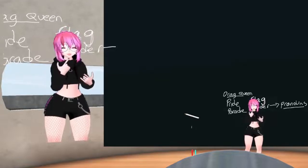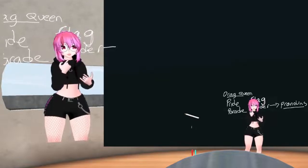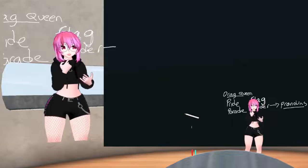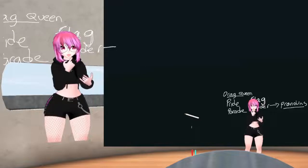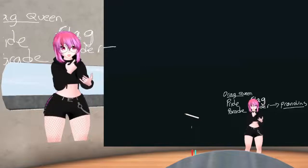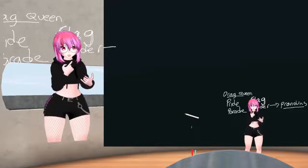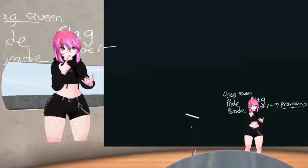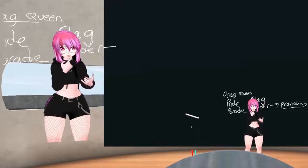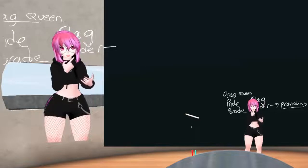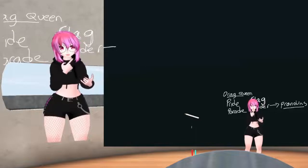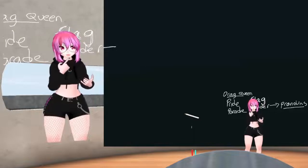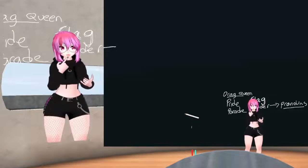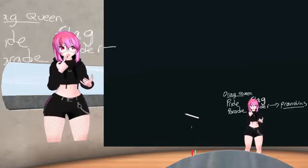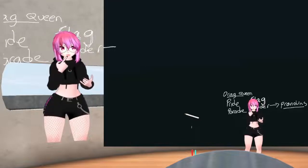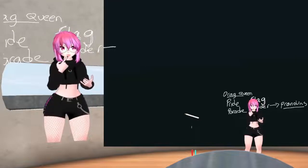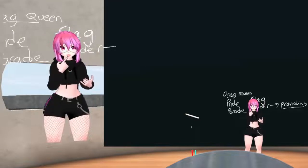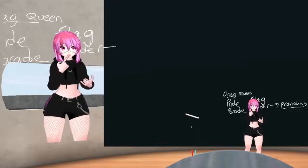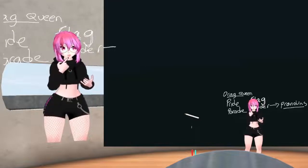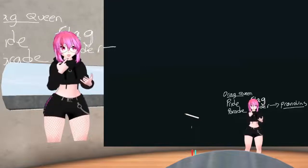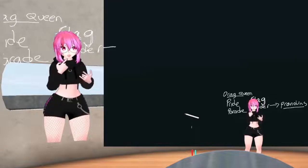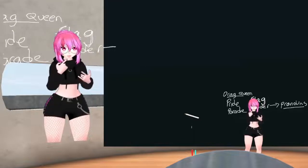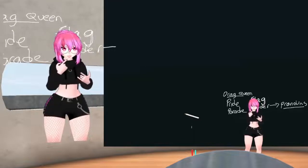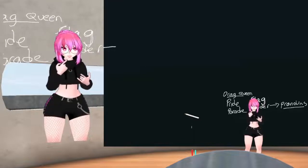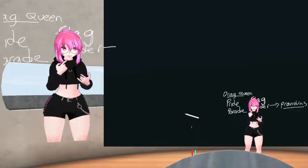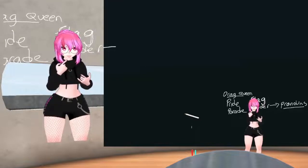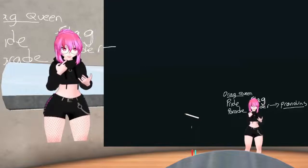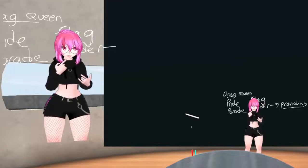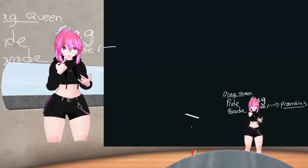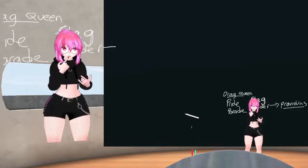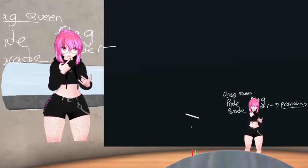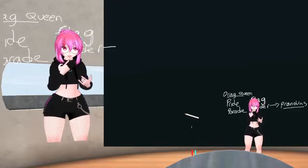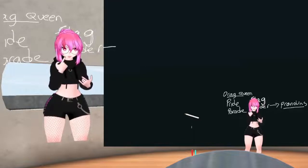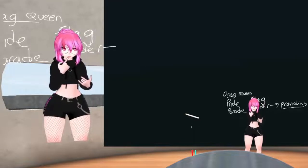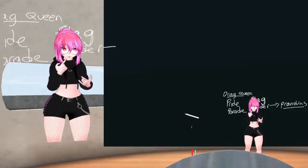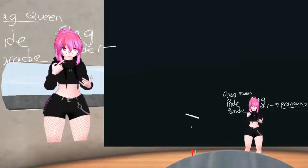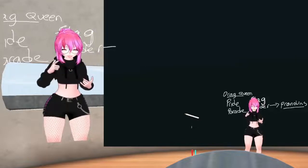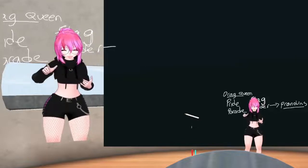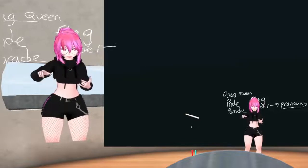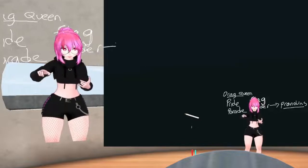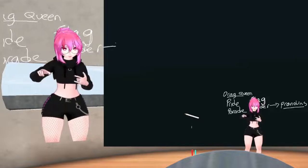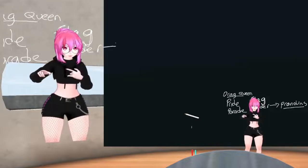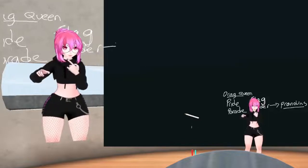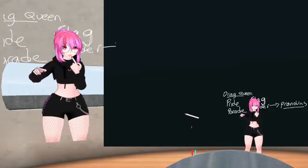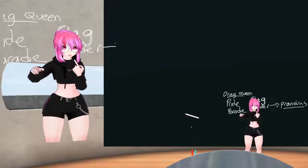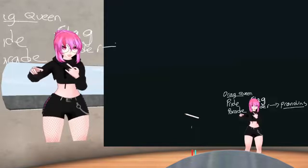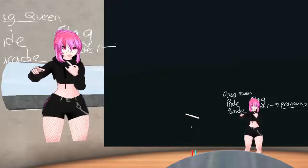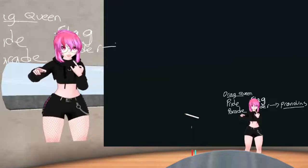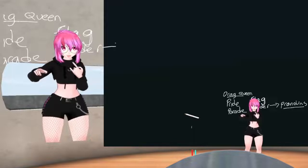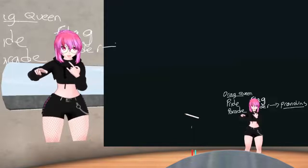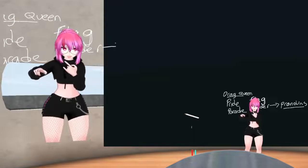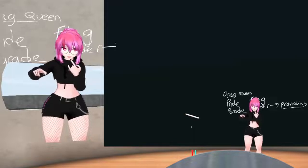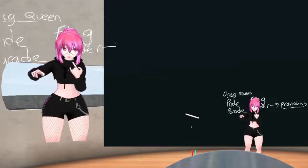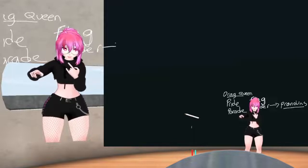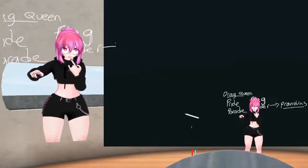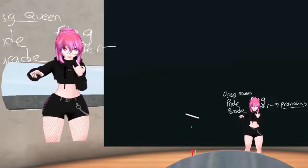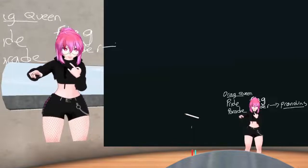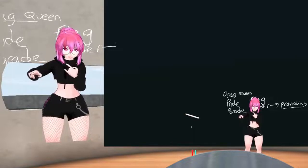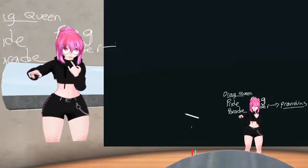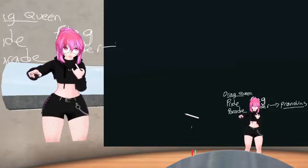life is with your mouth. So you'd be making a sh mouth for she. So you're showing with your